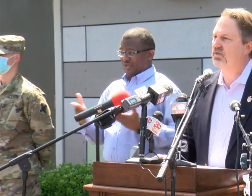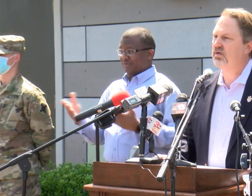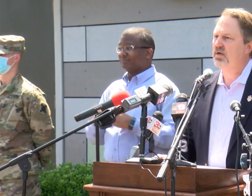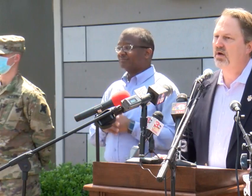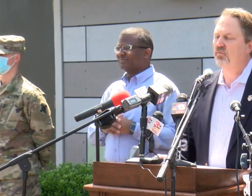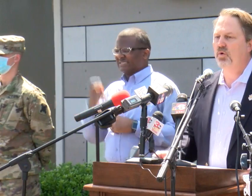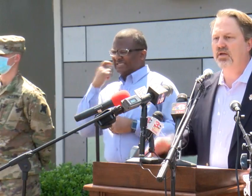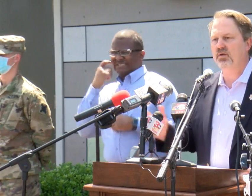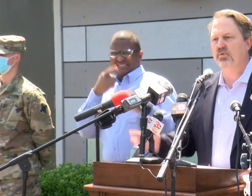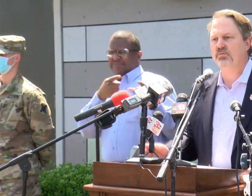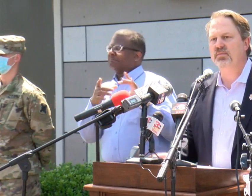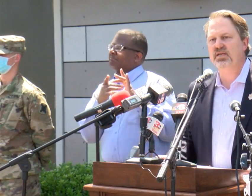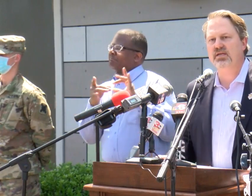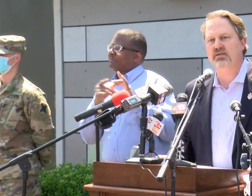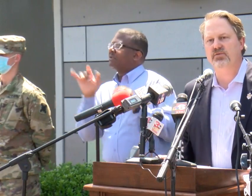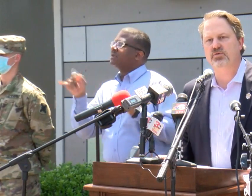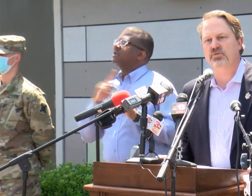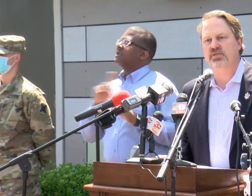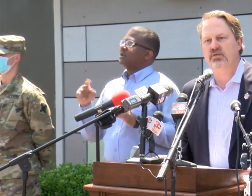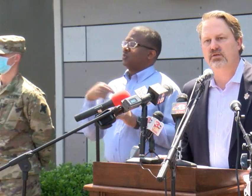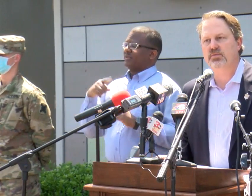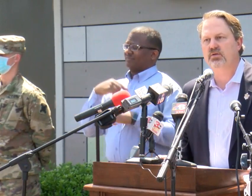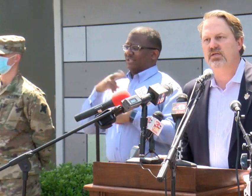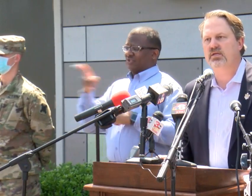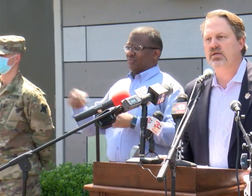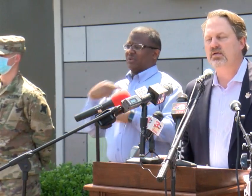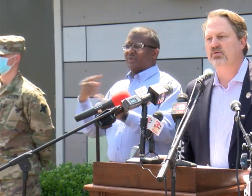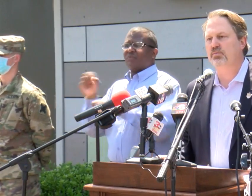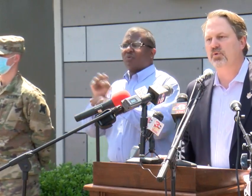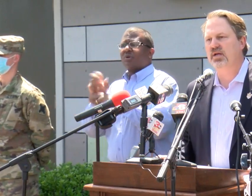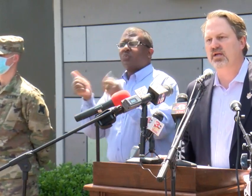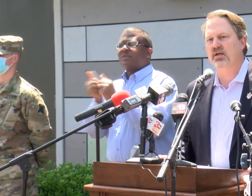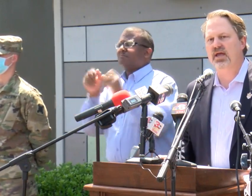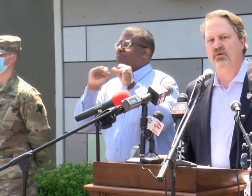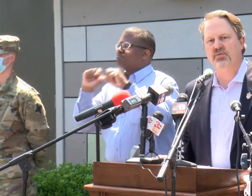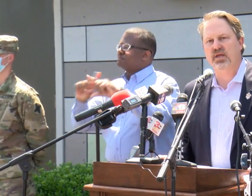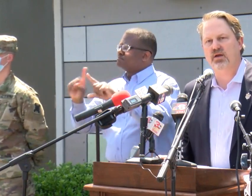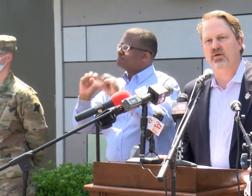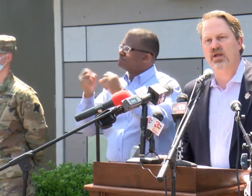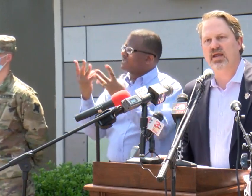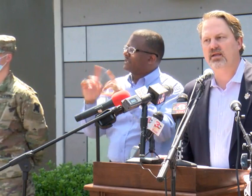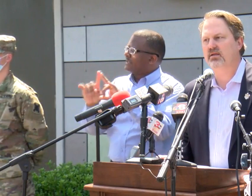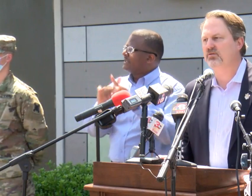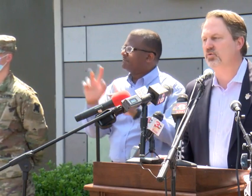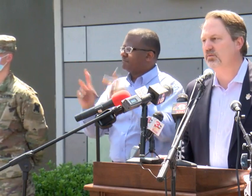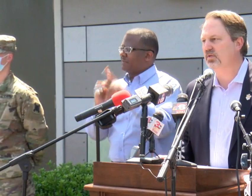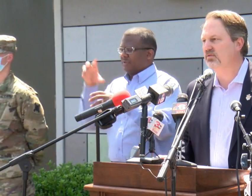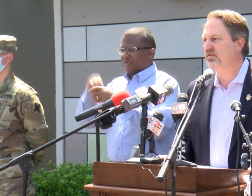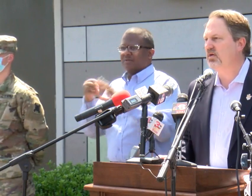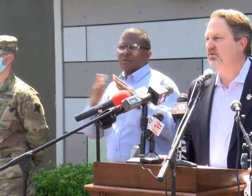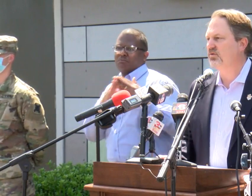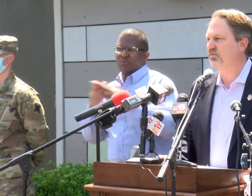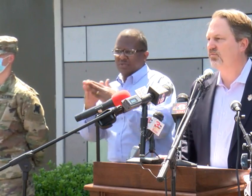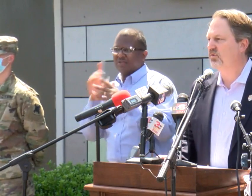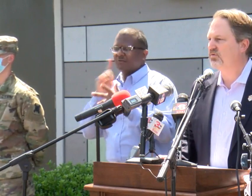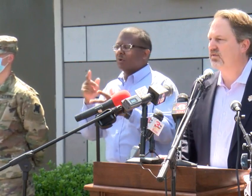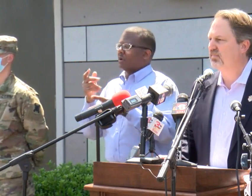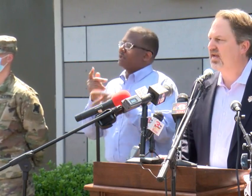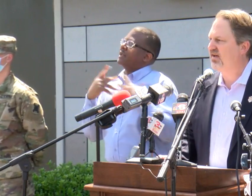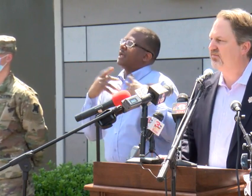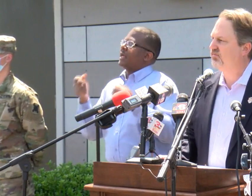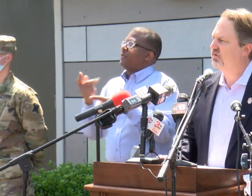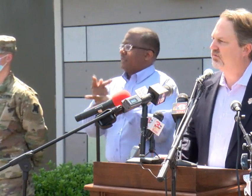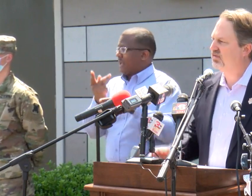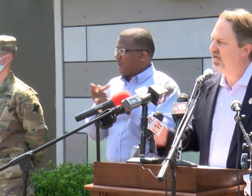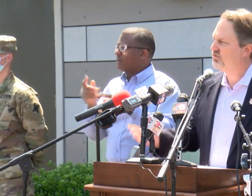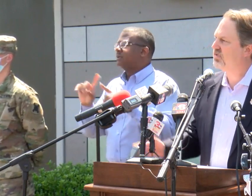a history of working with many individuals in the community to bring healthcare and treatments to folks that